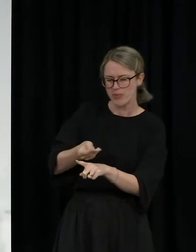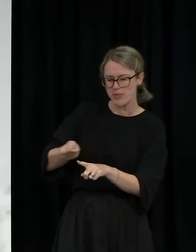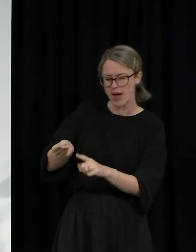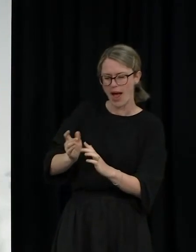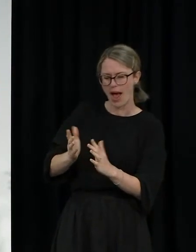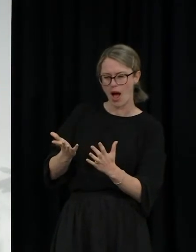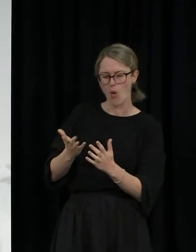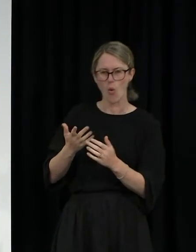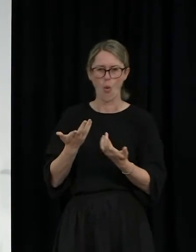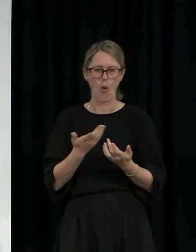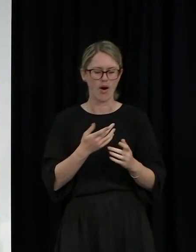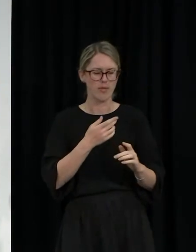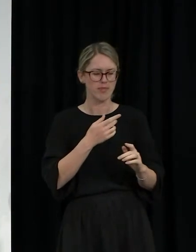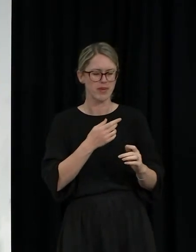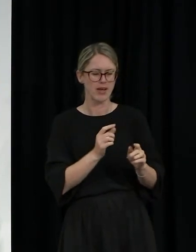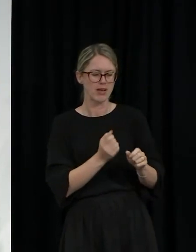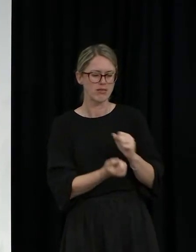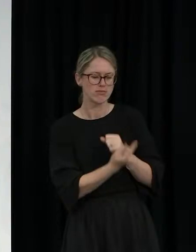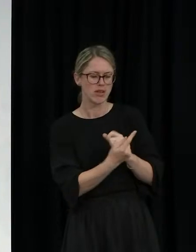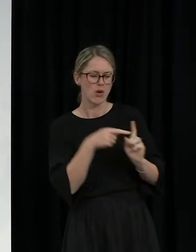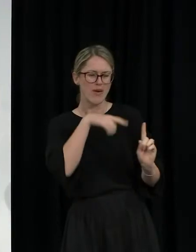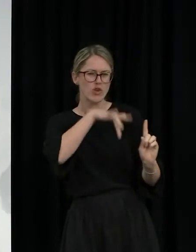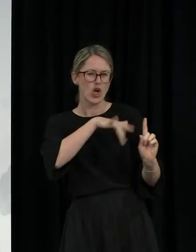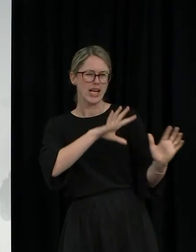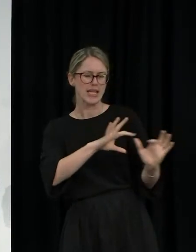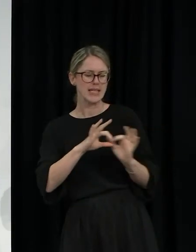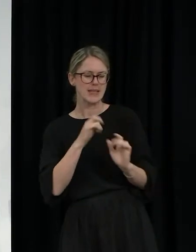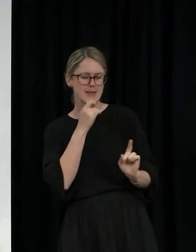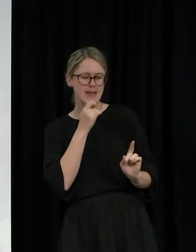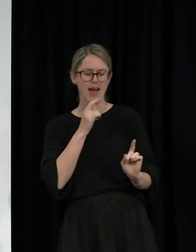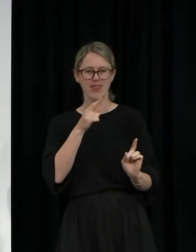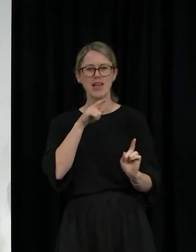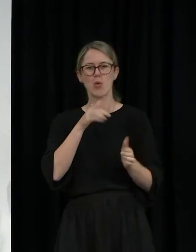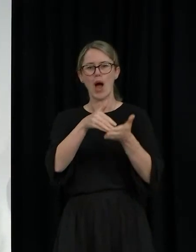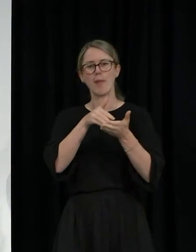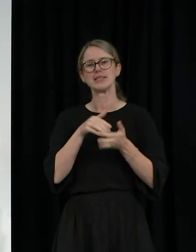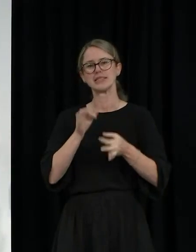mystery cases, and what that tells us about what that means for the alert level